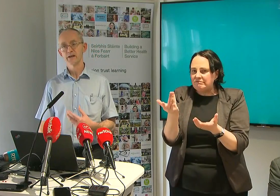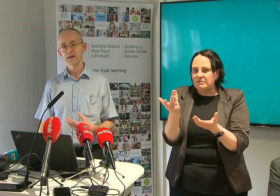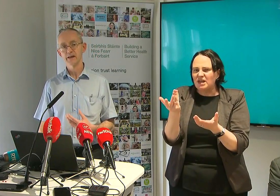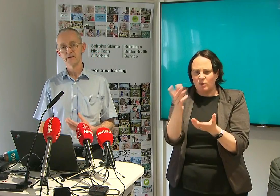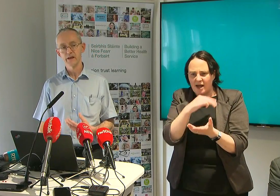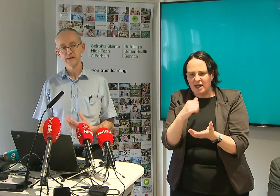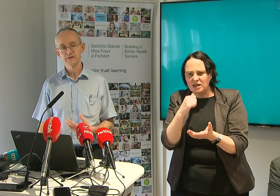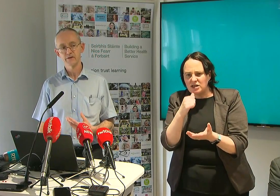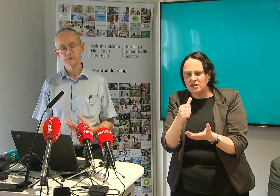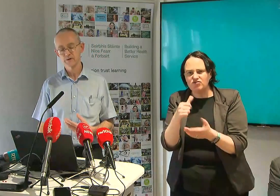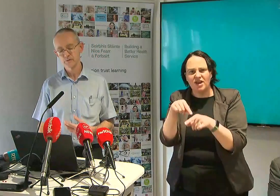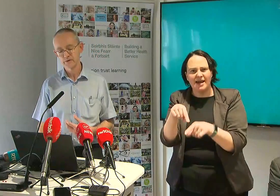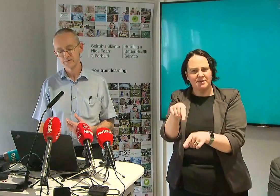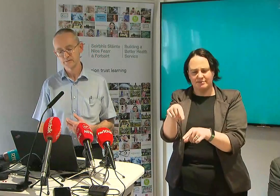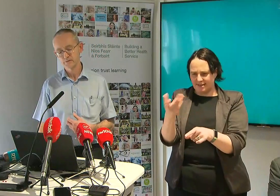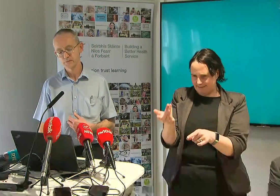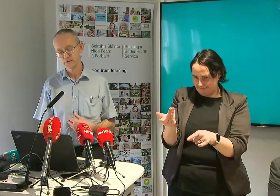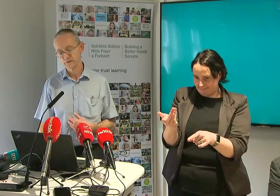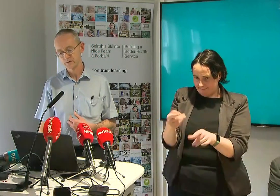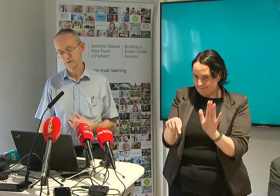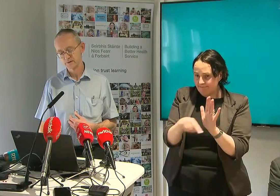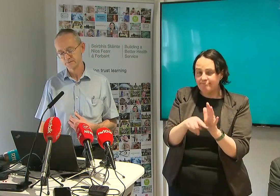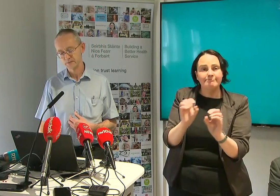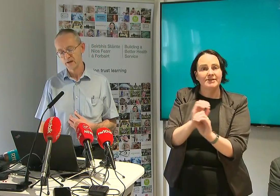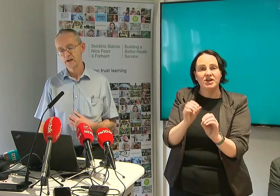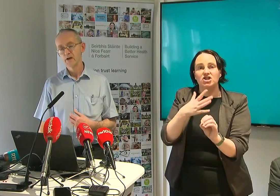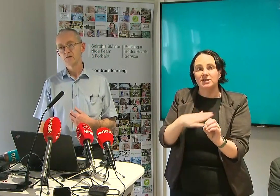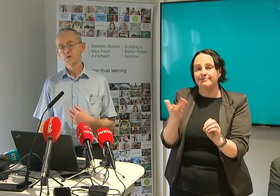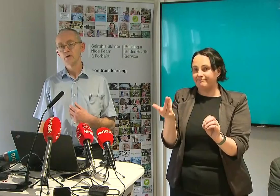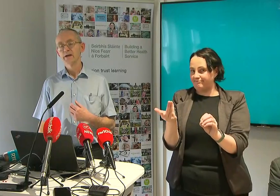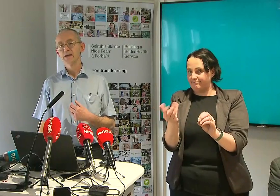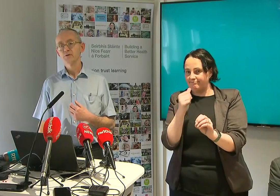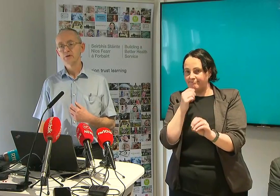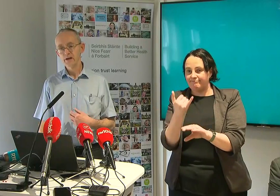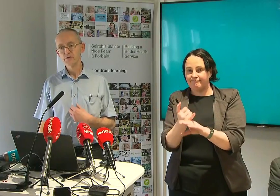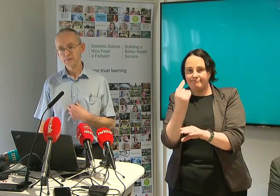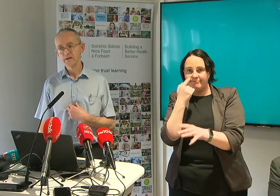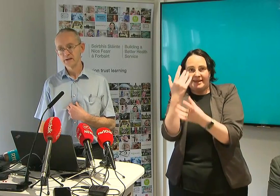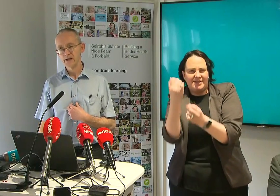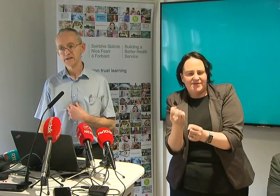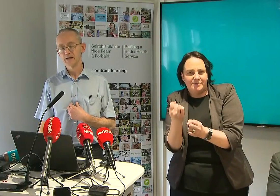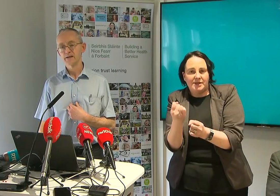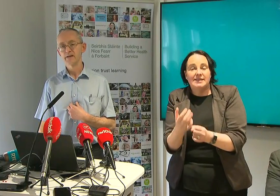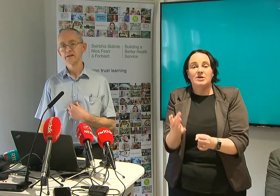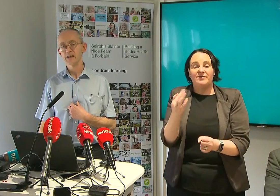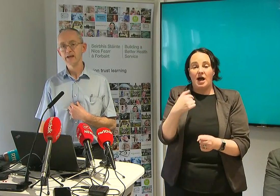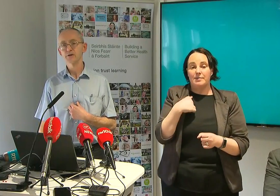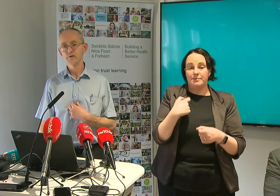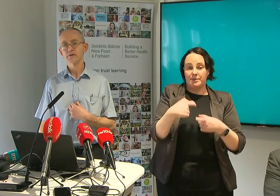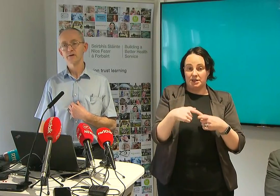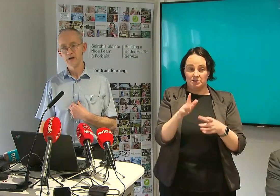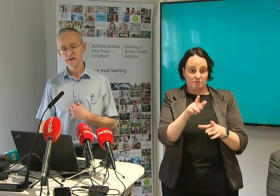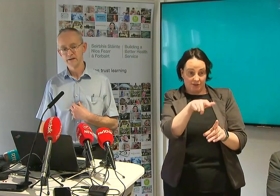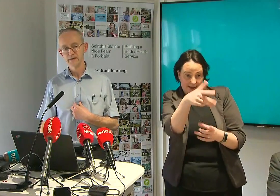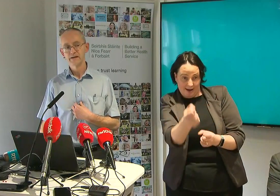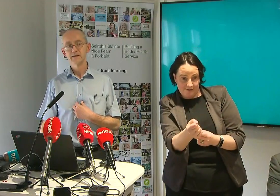reliable, and that's the experience we've seen from countries who've done this. So if you test me as a contact and the light